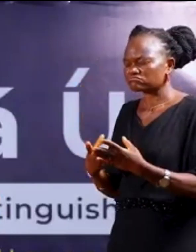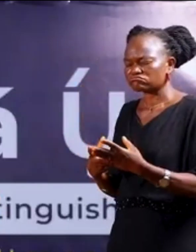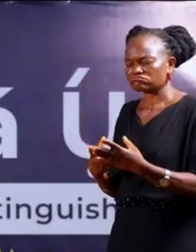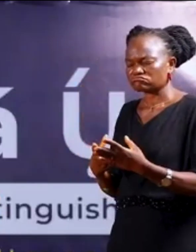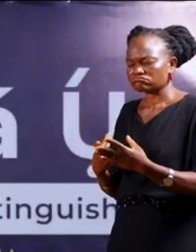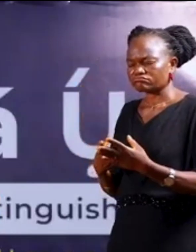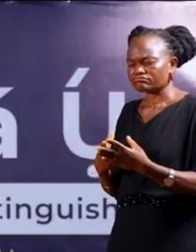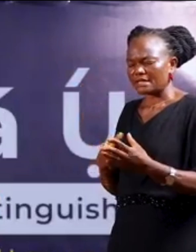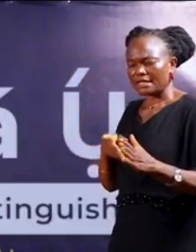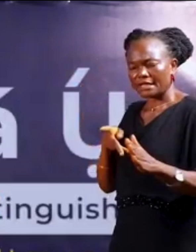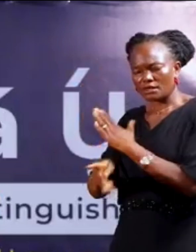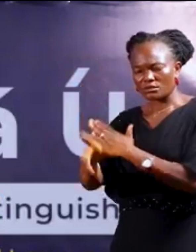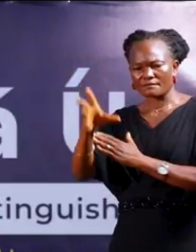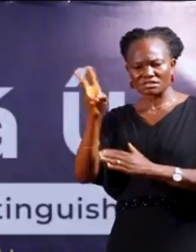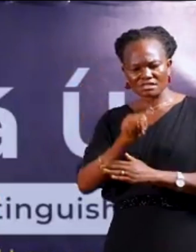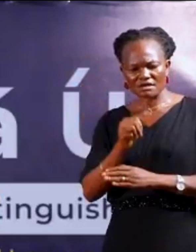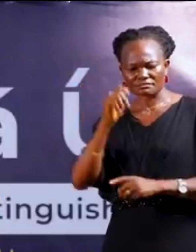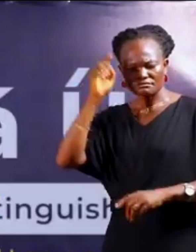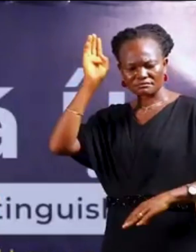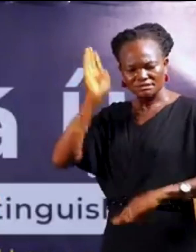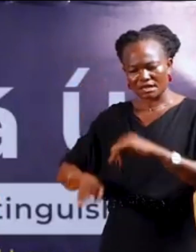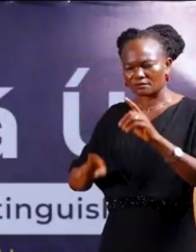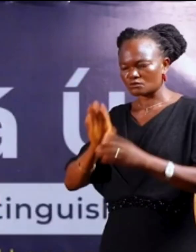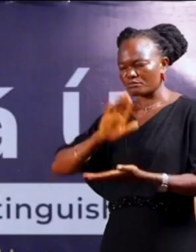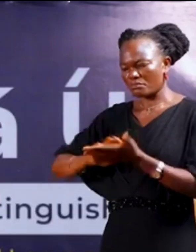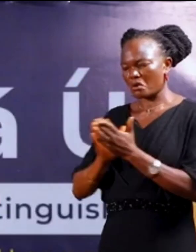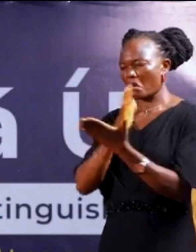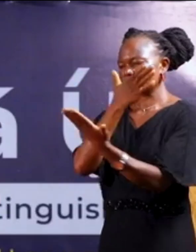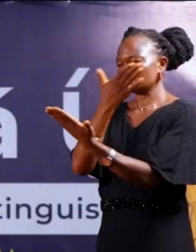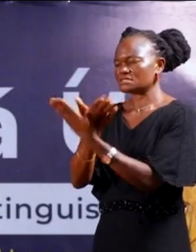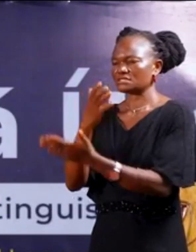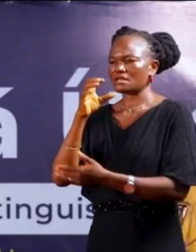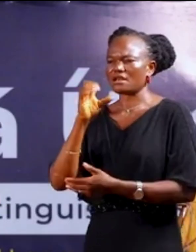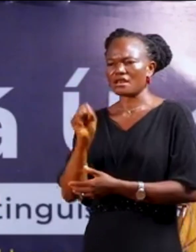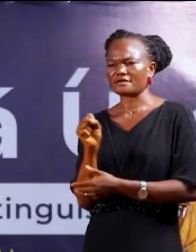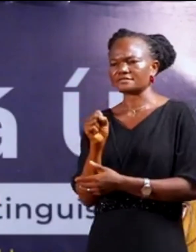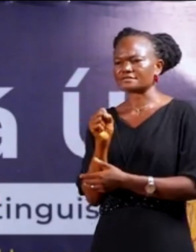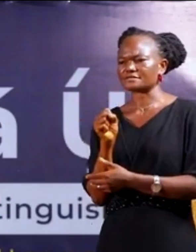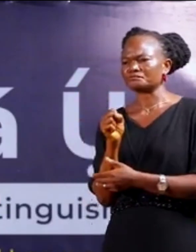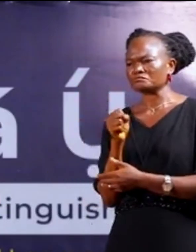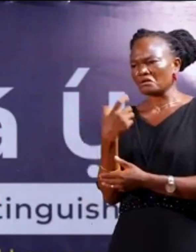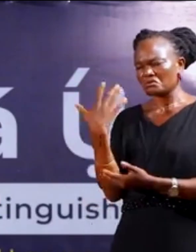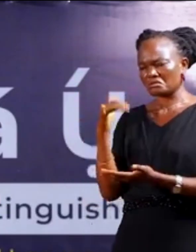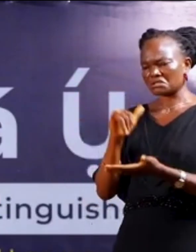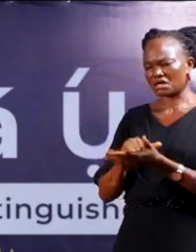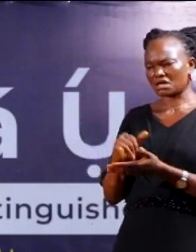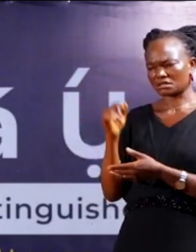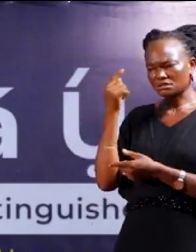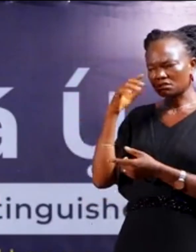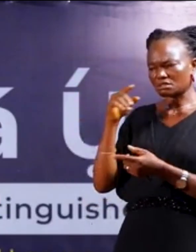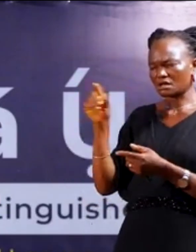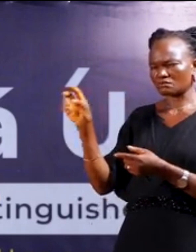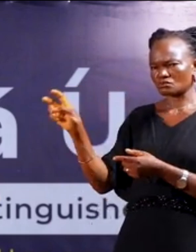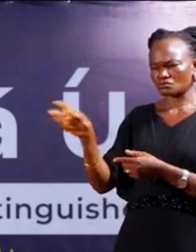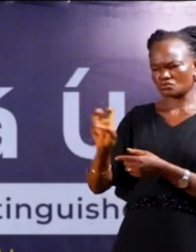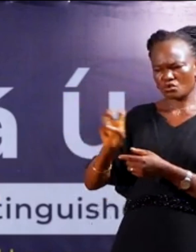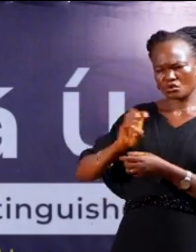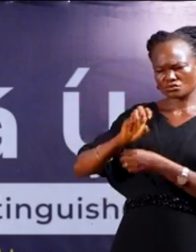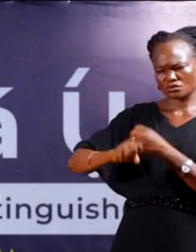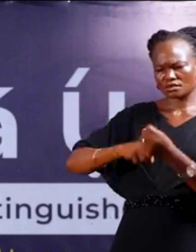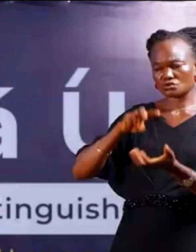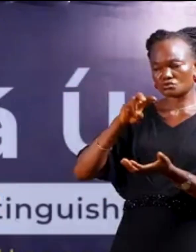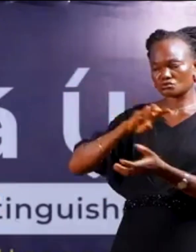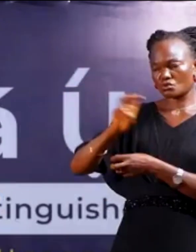themselves rather than be slaves. I'm not sure if many people are familiar with the phenomenon, it's 200 years now, called